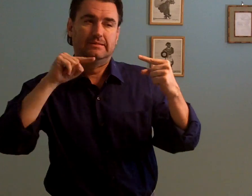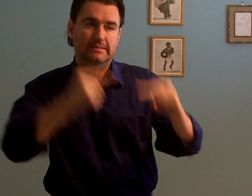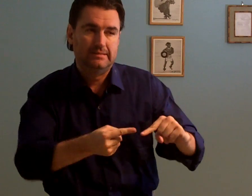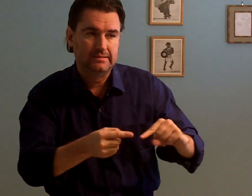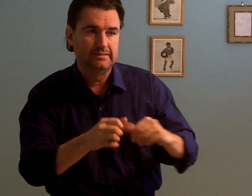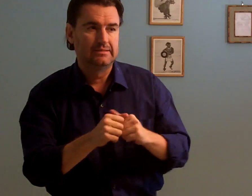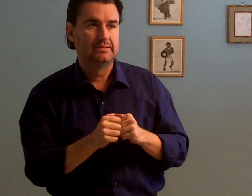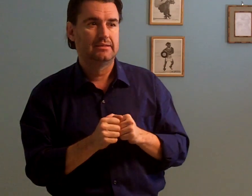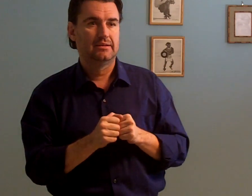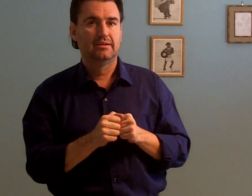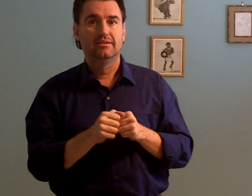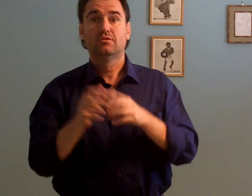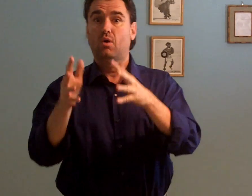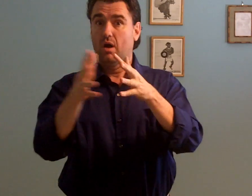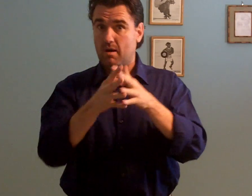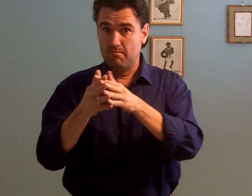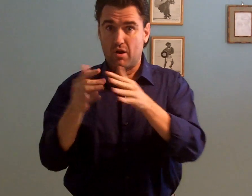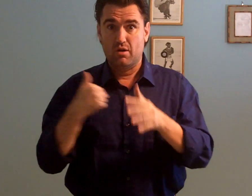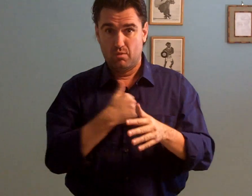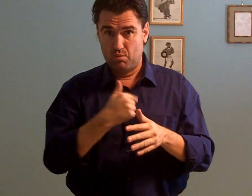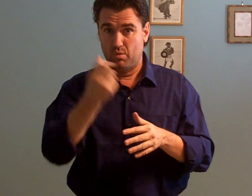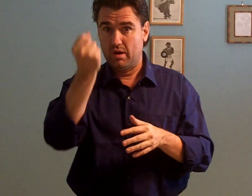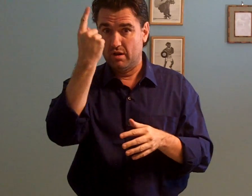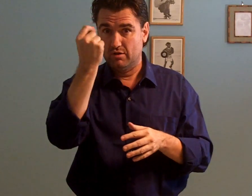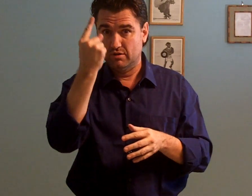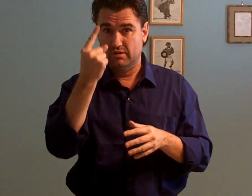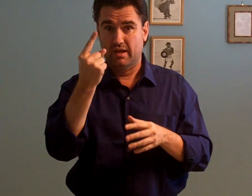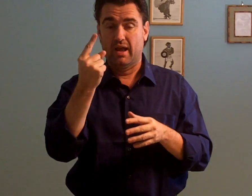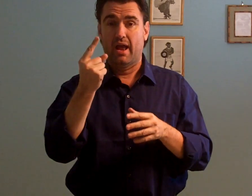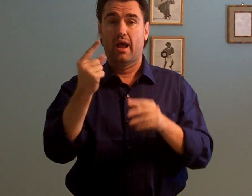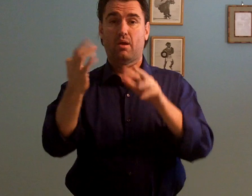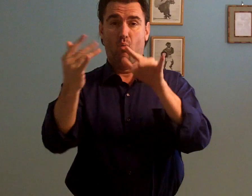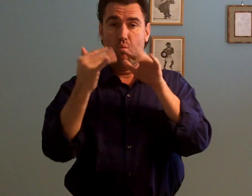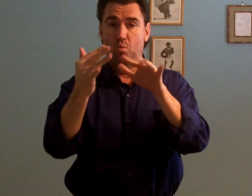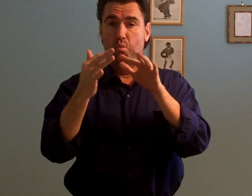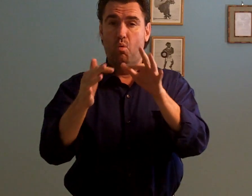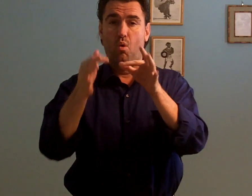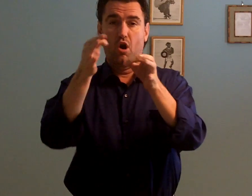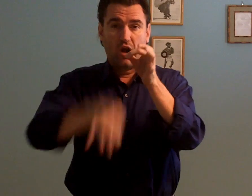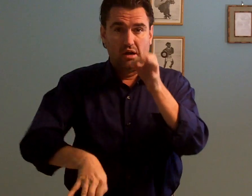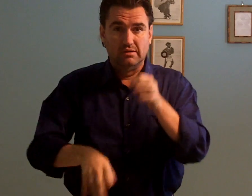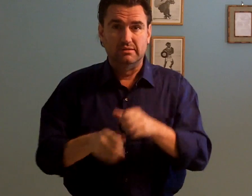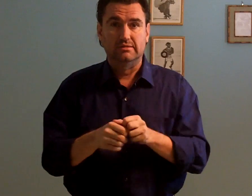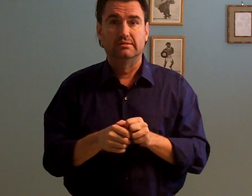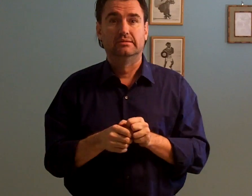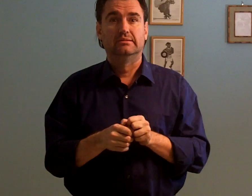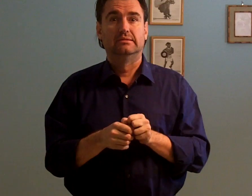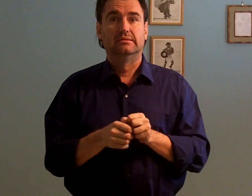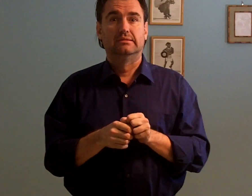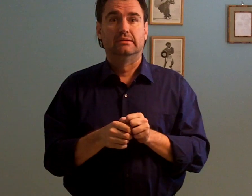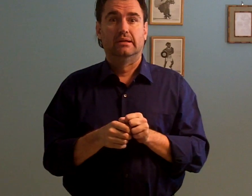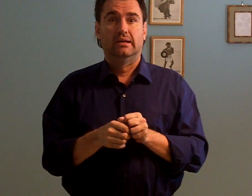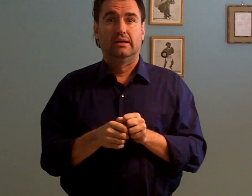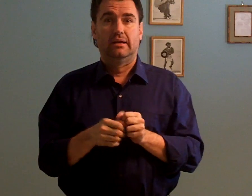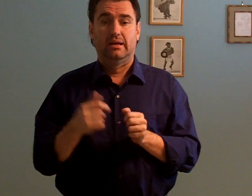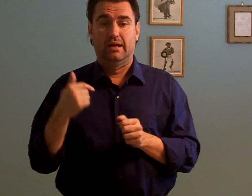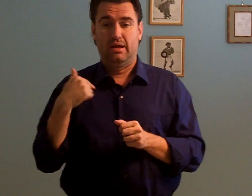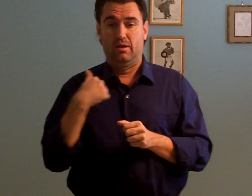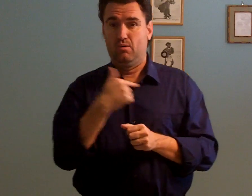of war. Yet, as a country, we will never tolerate our security being threatened, nor stand idly by when our